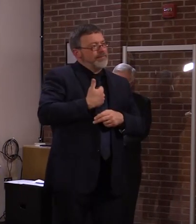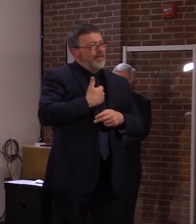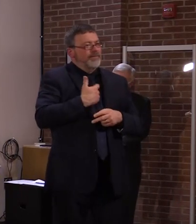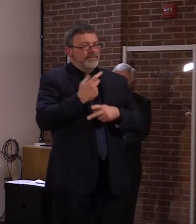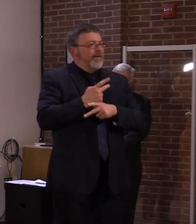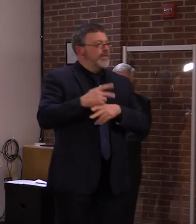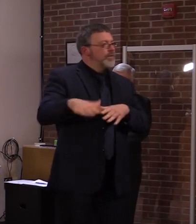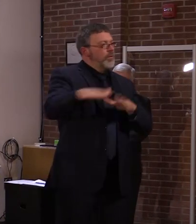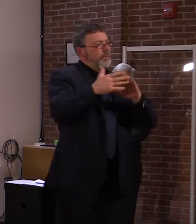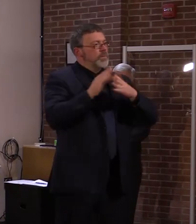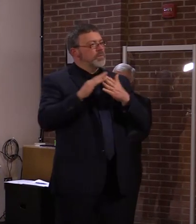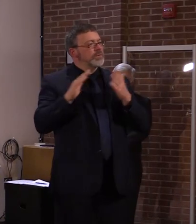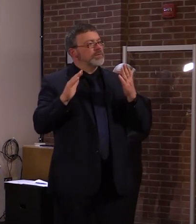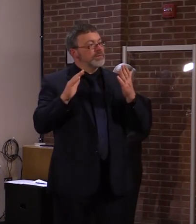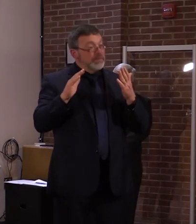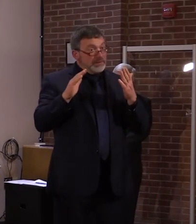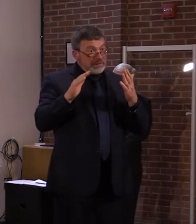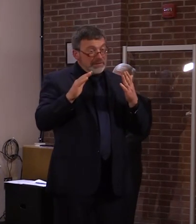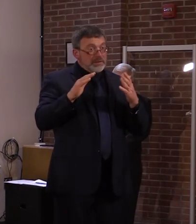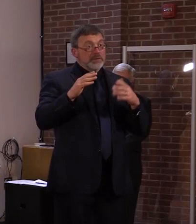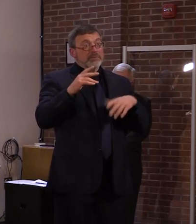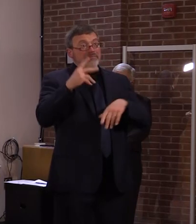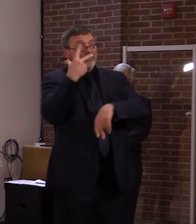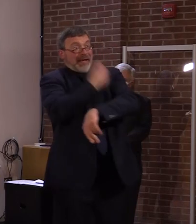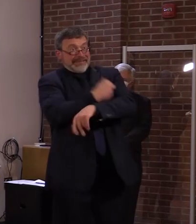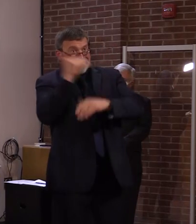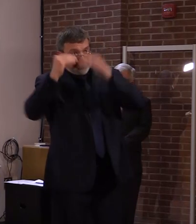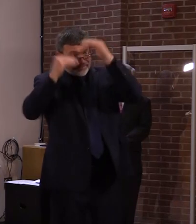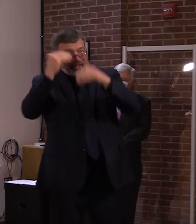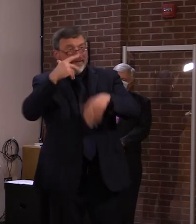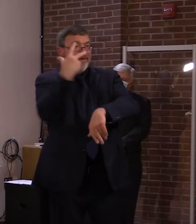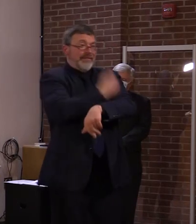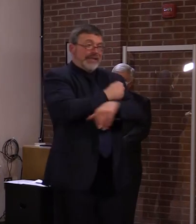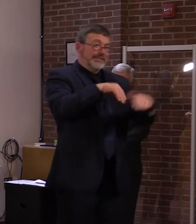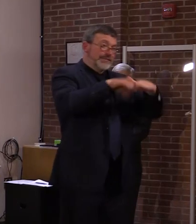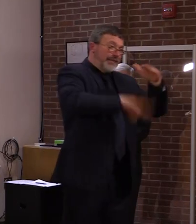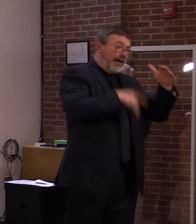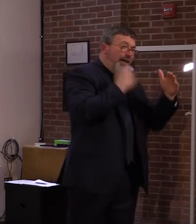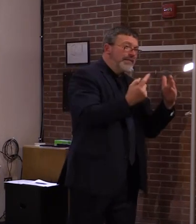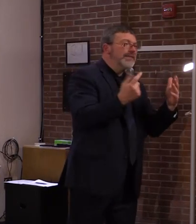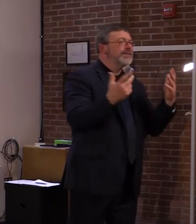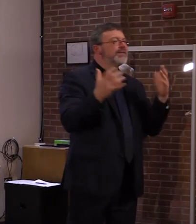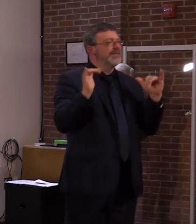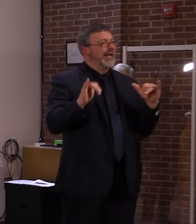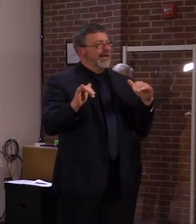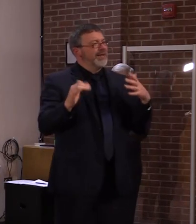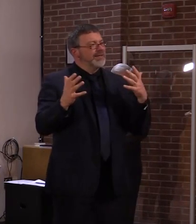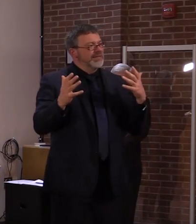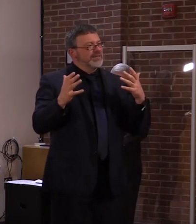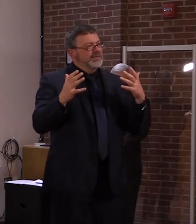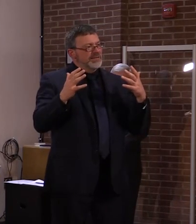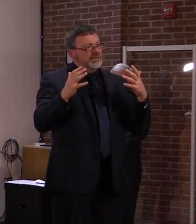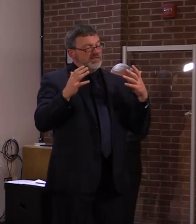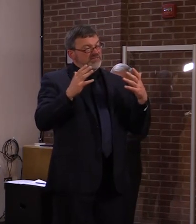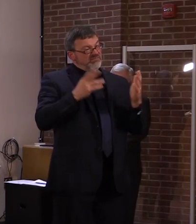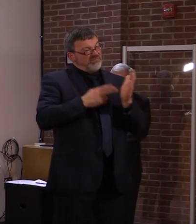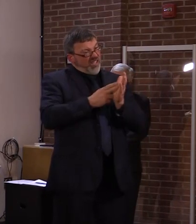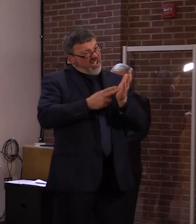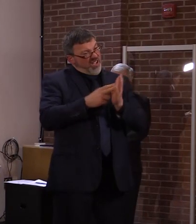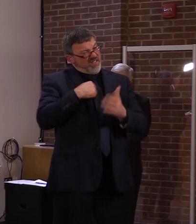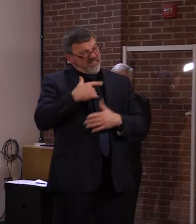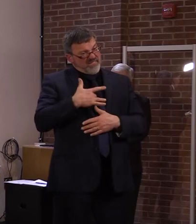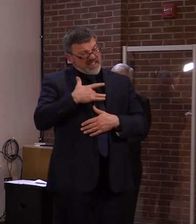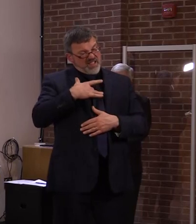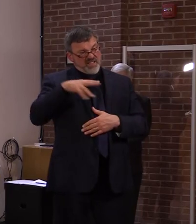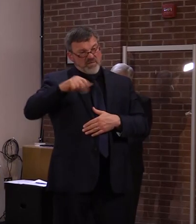5 to 11-year-olds. So we believe this strategy is the most effective way without disrupting everything else